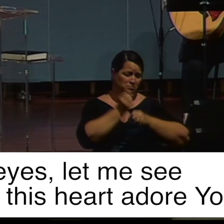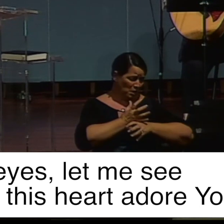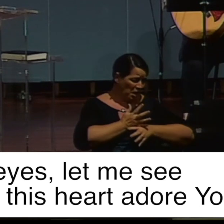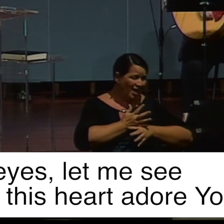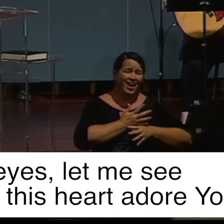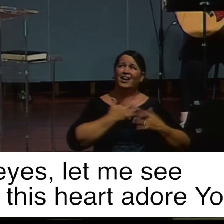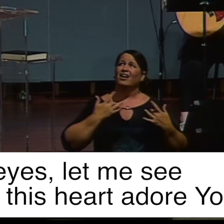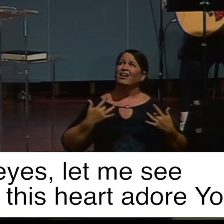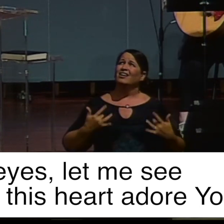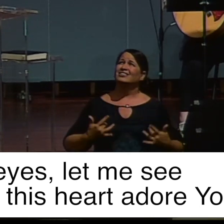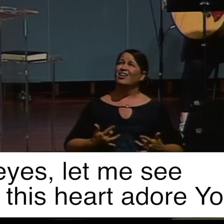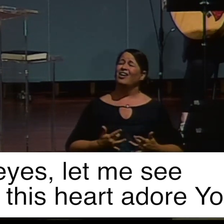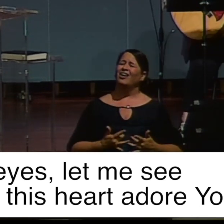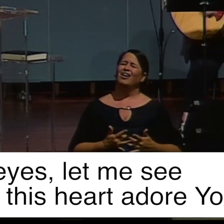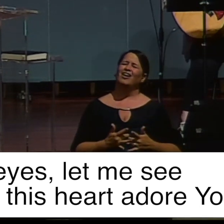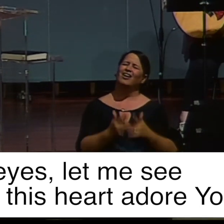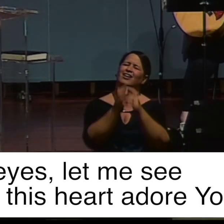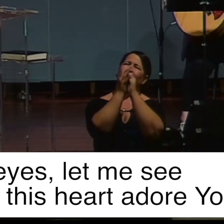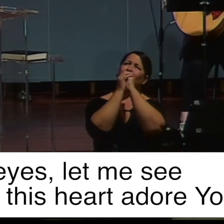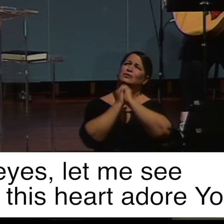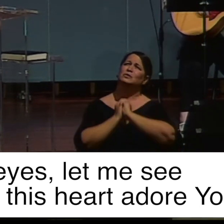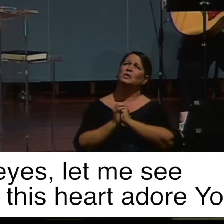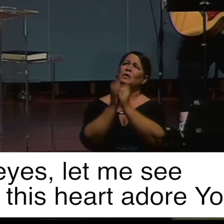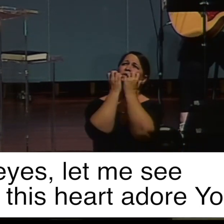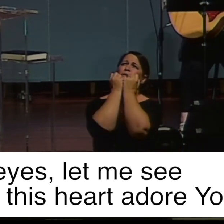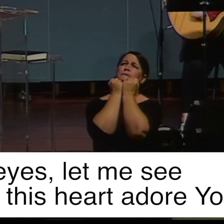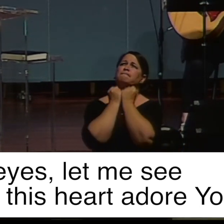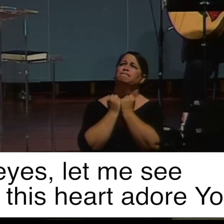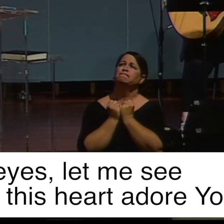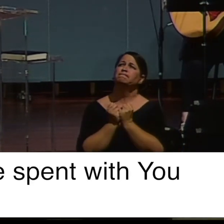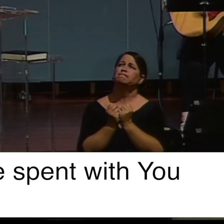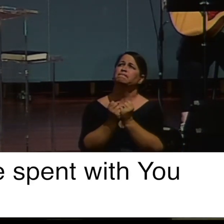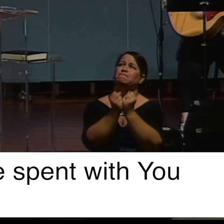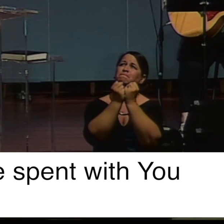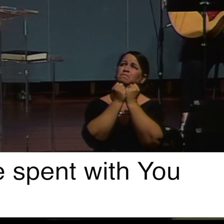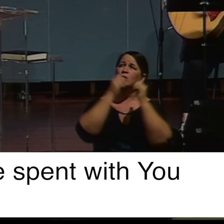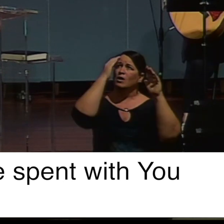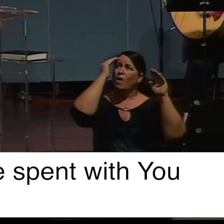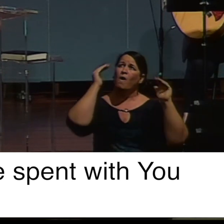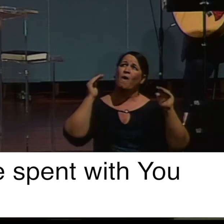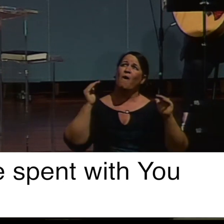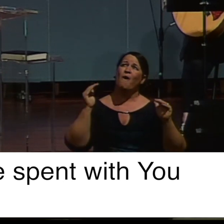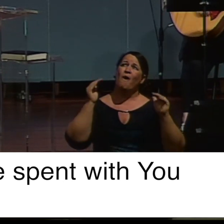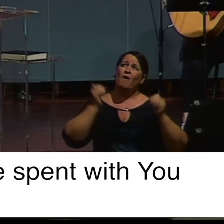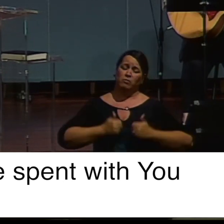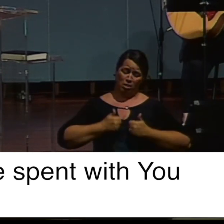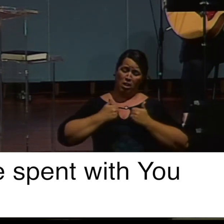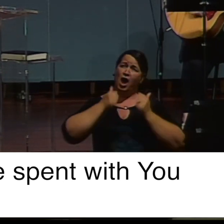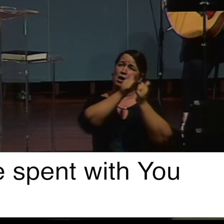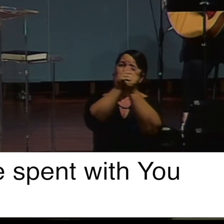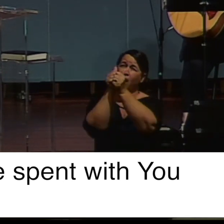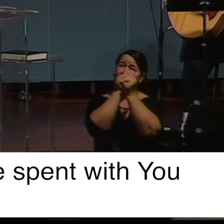that made this heart adore you, hope of a life